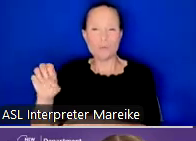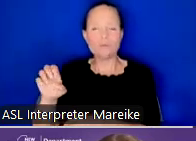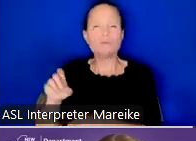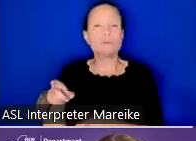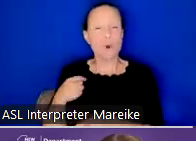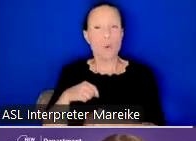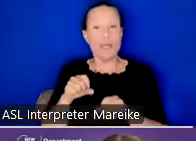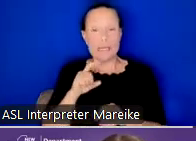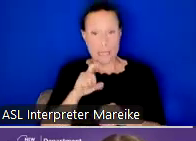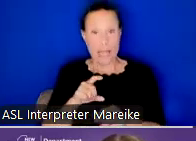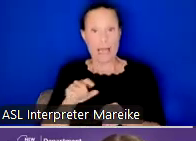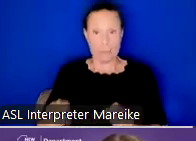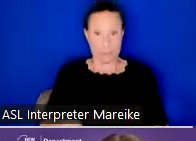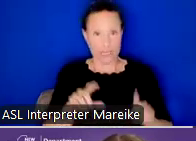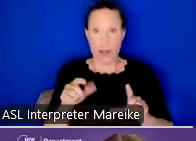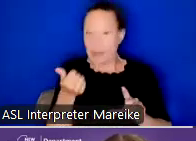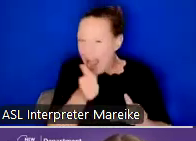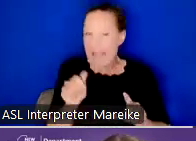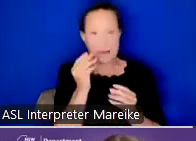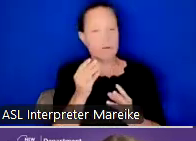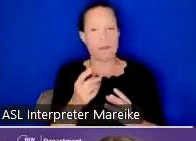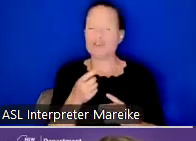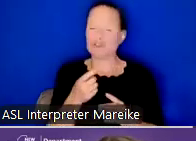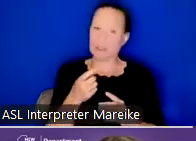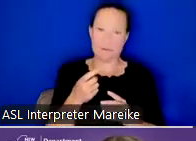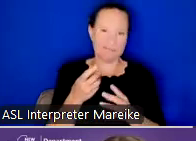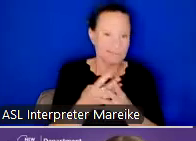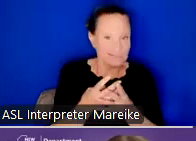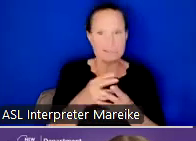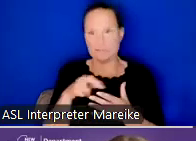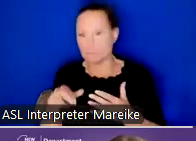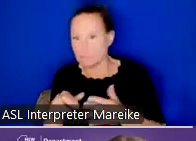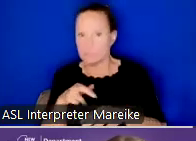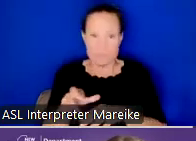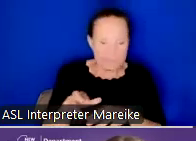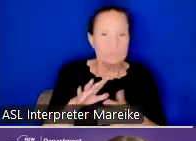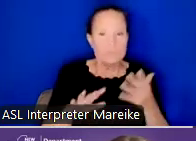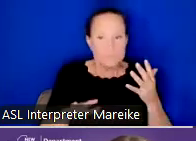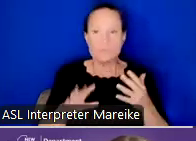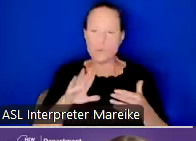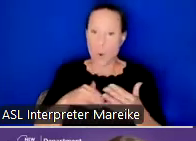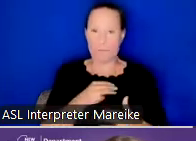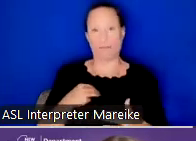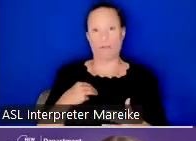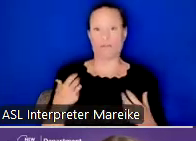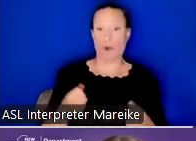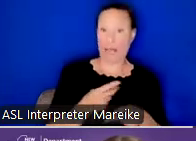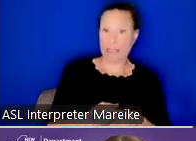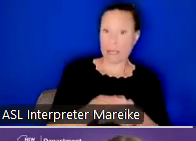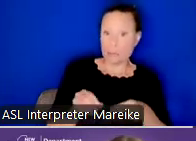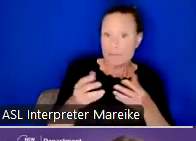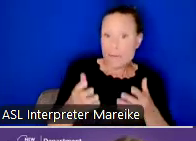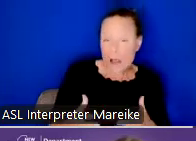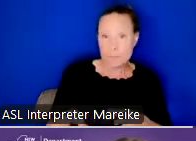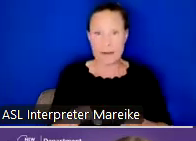Of every Medicaid member and share that information. And for healthcare providers and behavioral health providers, they can